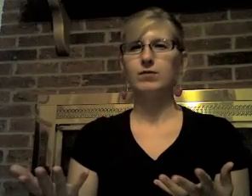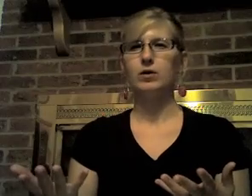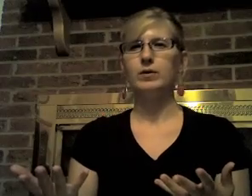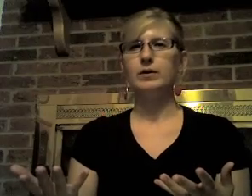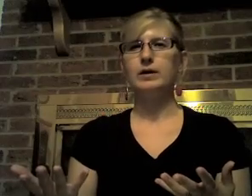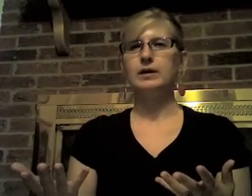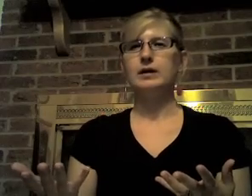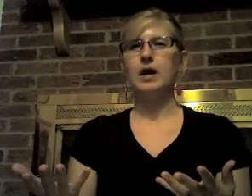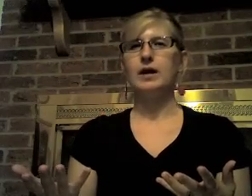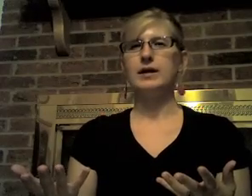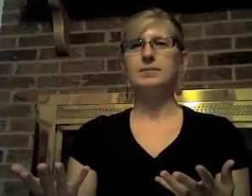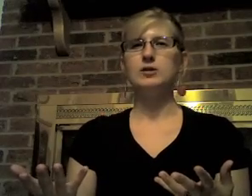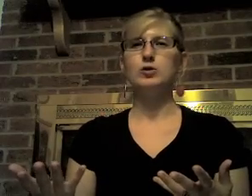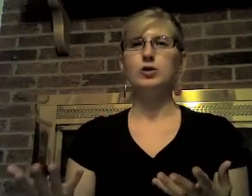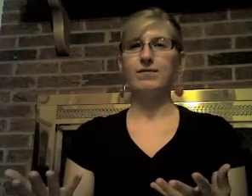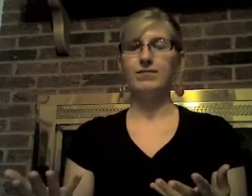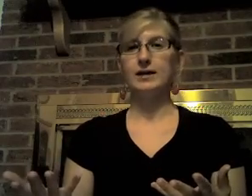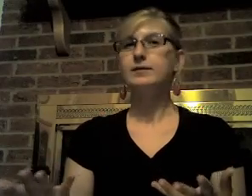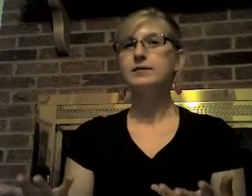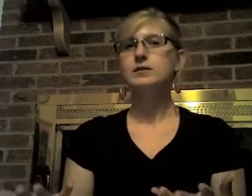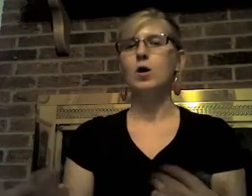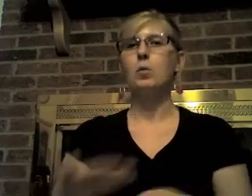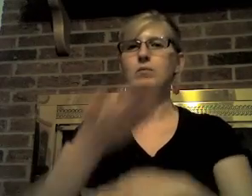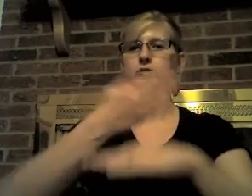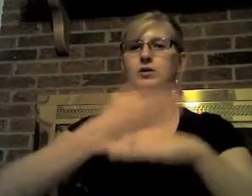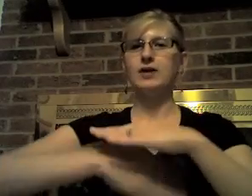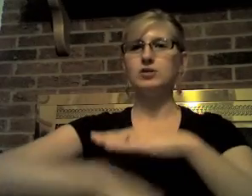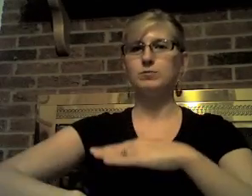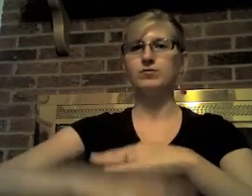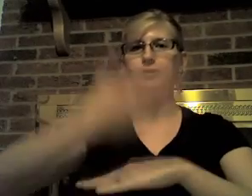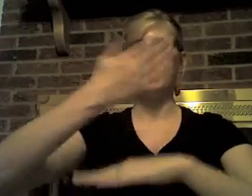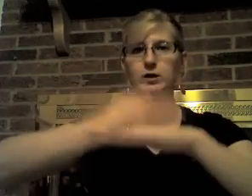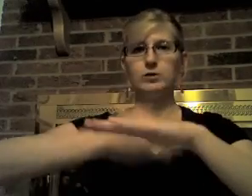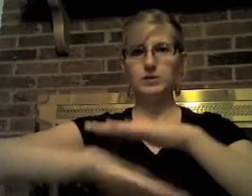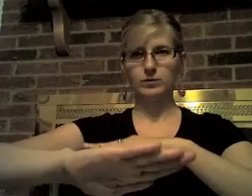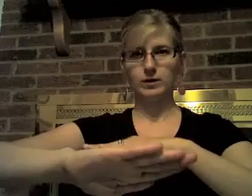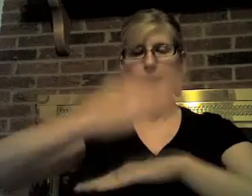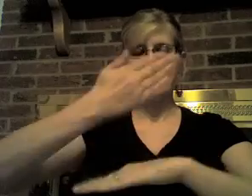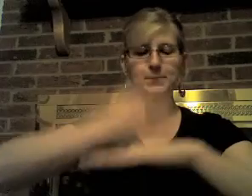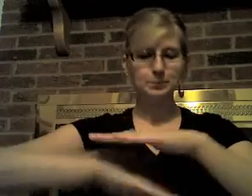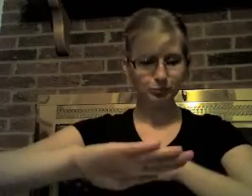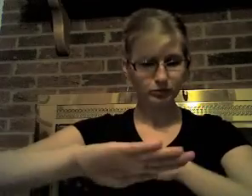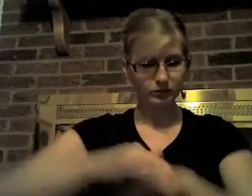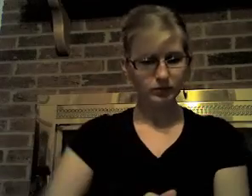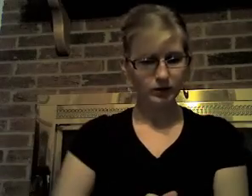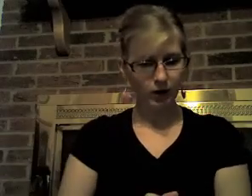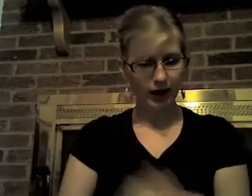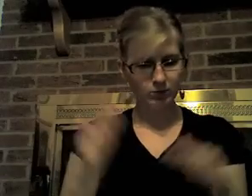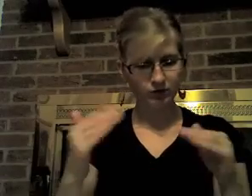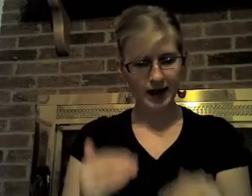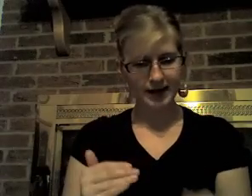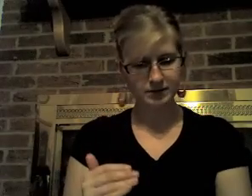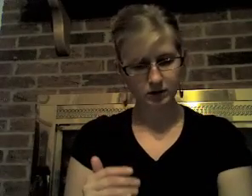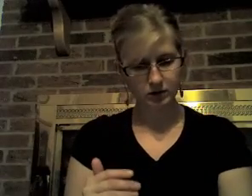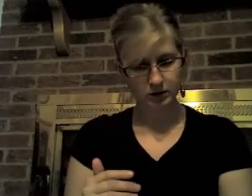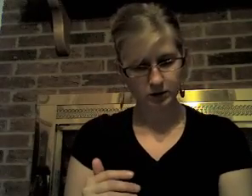careful not to be too graphic, so I just prefer that we use this one, okay? Okay, moving on.